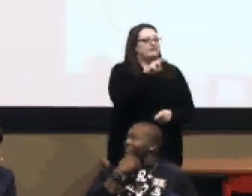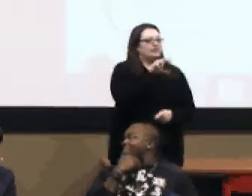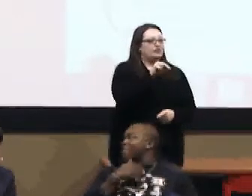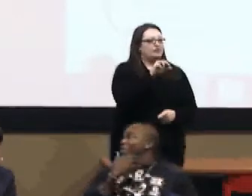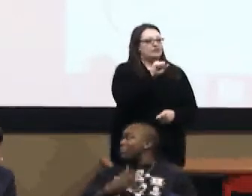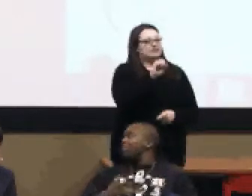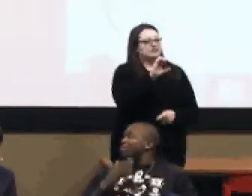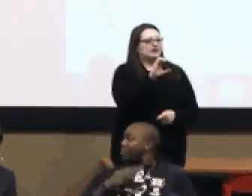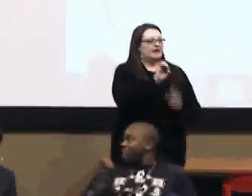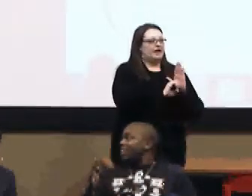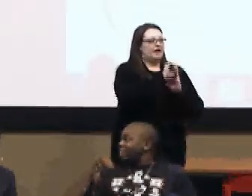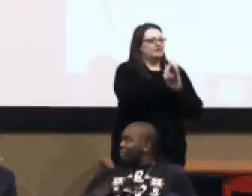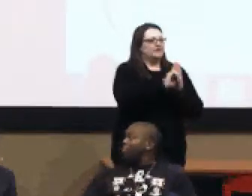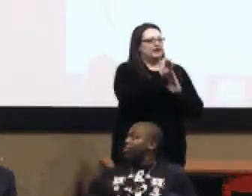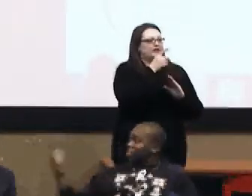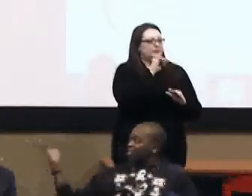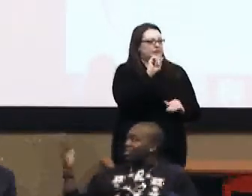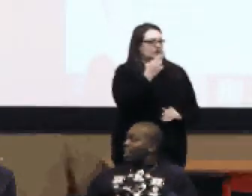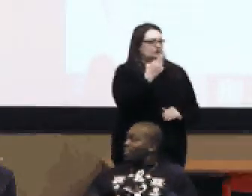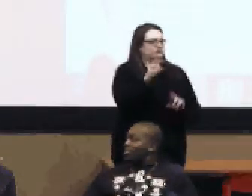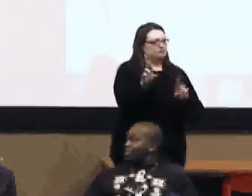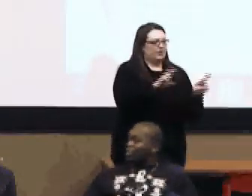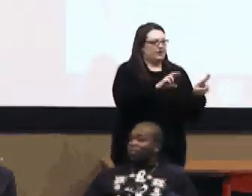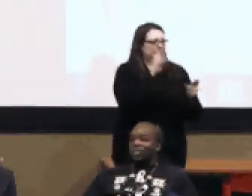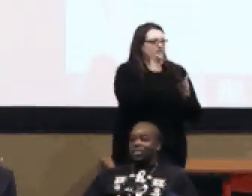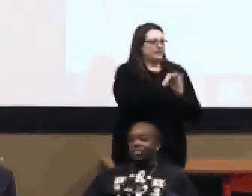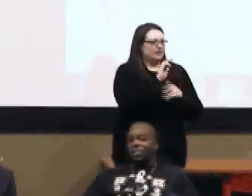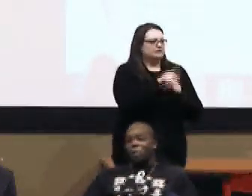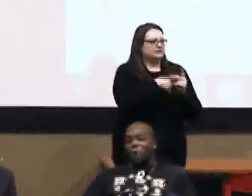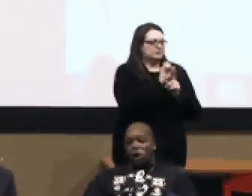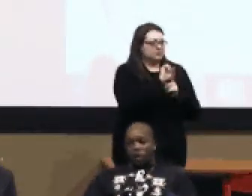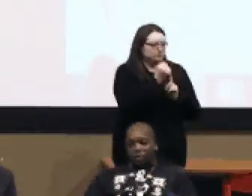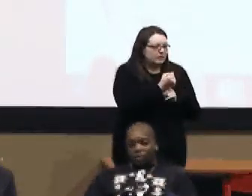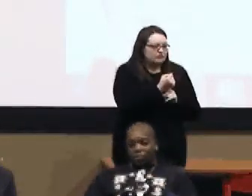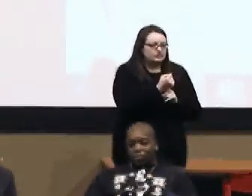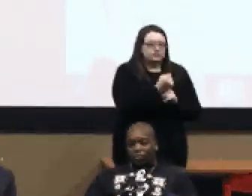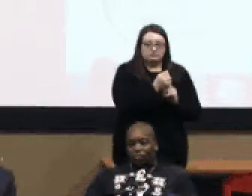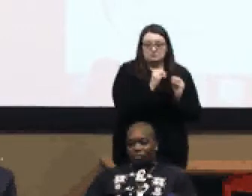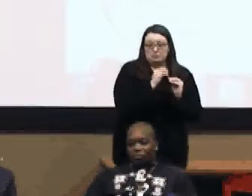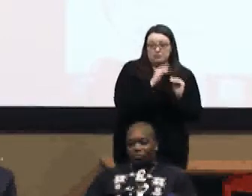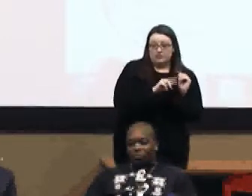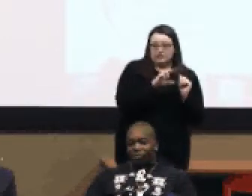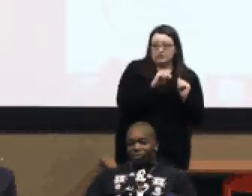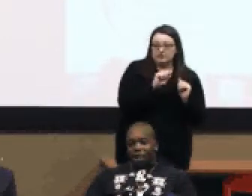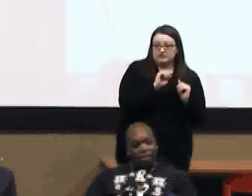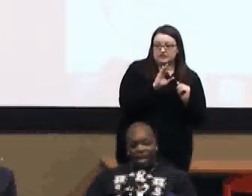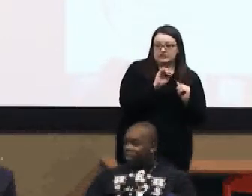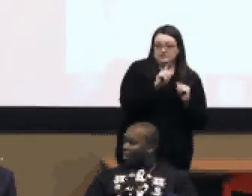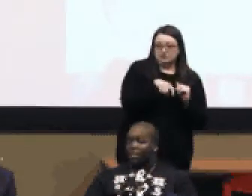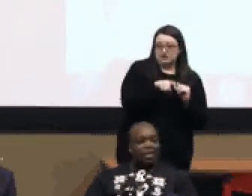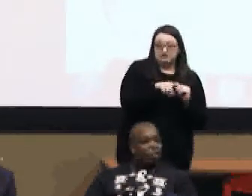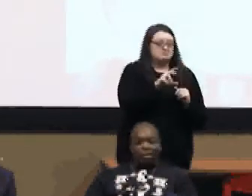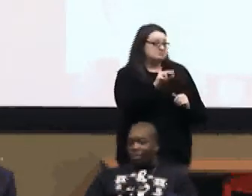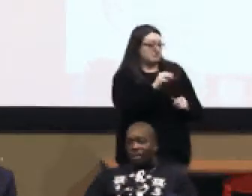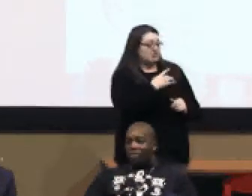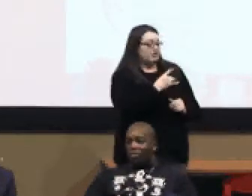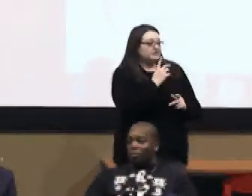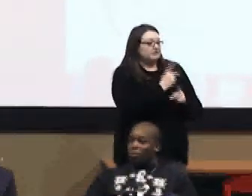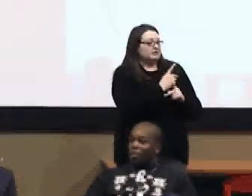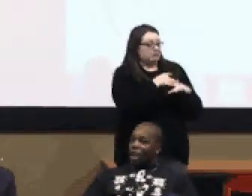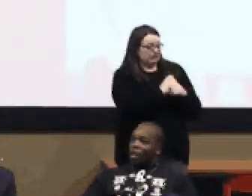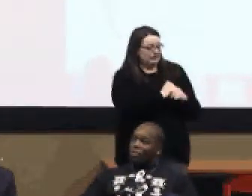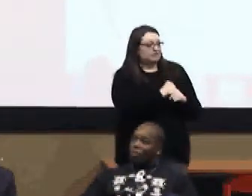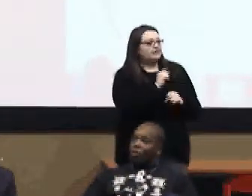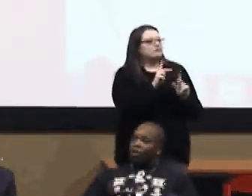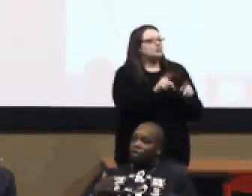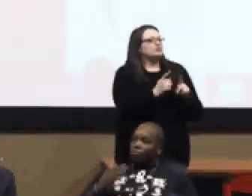30-second elevator pitch ready for just that sort of thing. So you can go longer 30 seconds if you need to. No, I like to keep it succinct. If someone